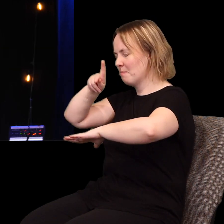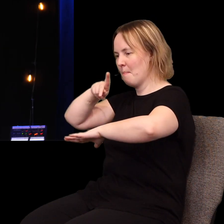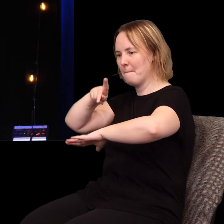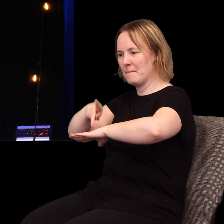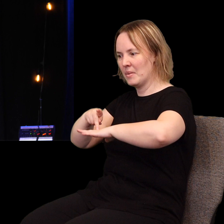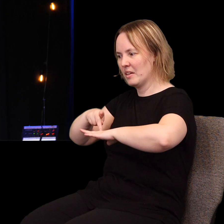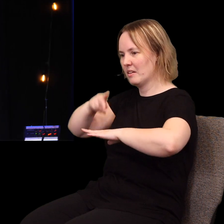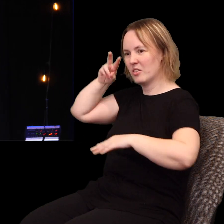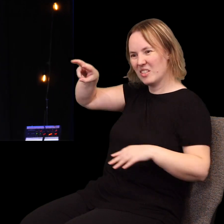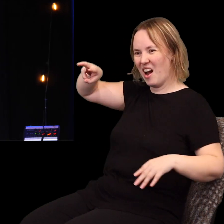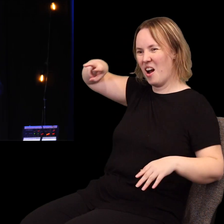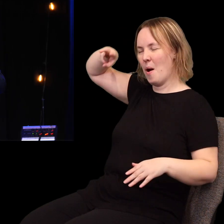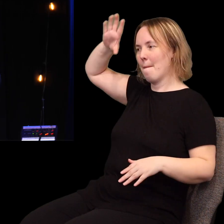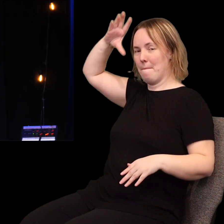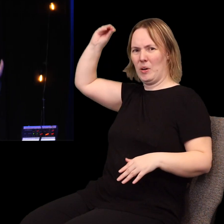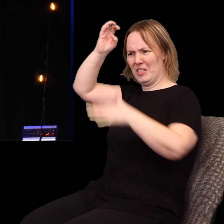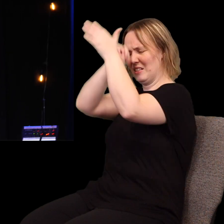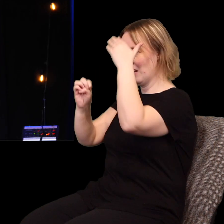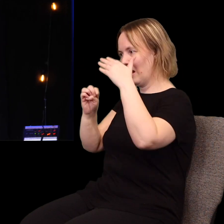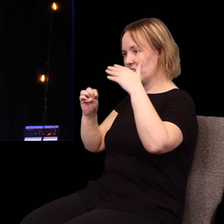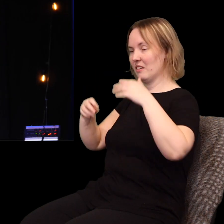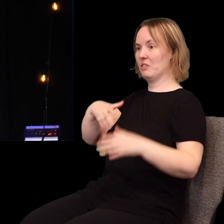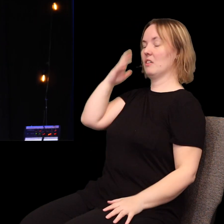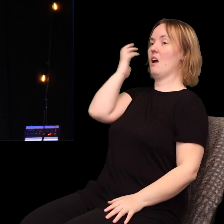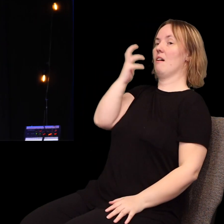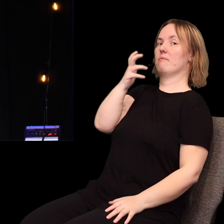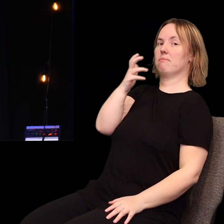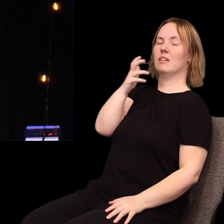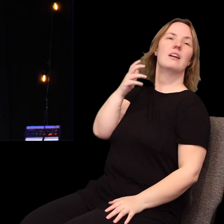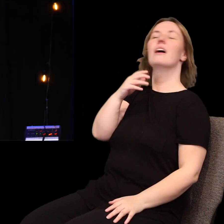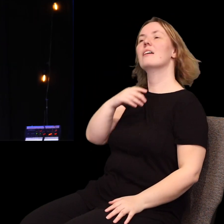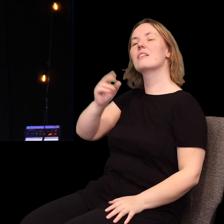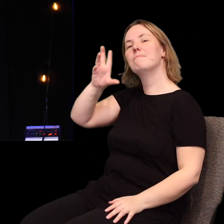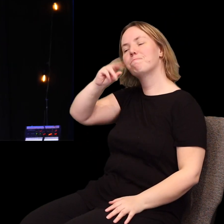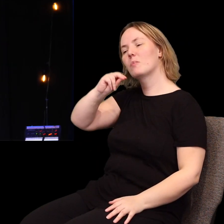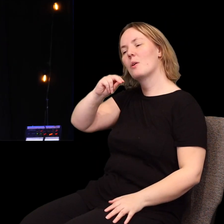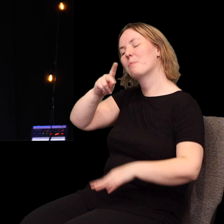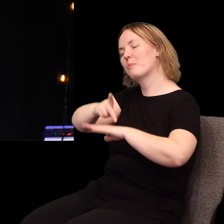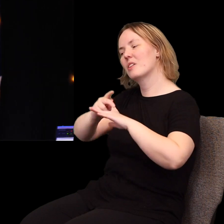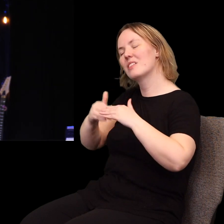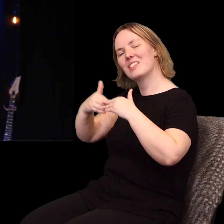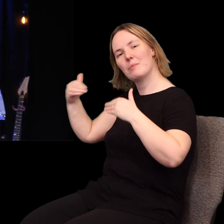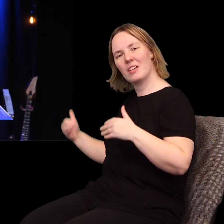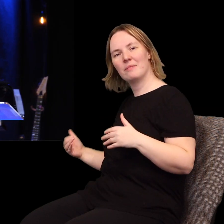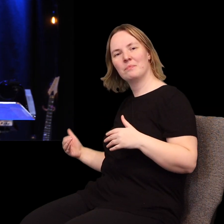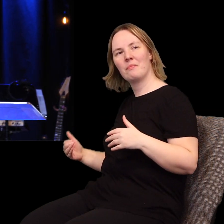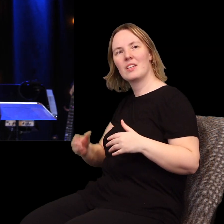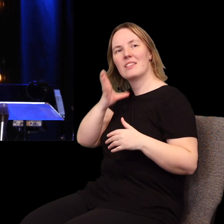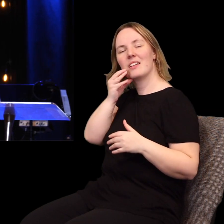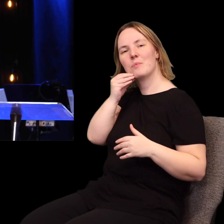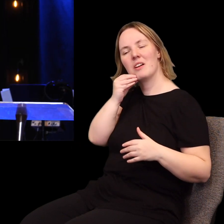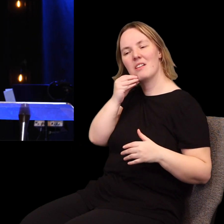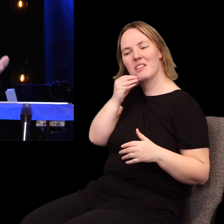sees Moses and Elijah appear, and he wants to build tents for them. And you know, the voice basically says, Peter, you know, step aside. We're doing something here. And so